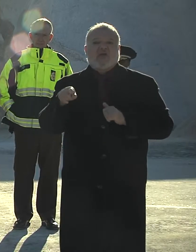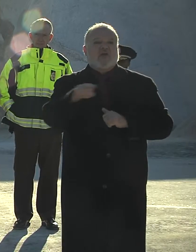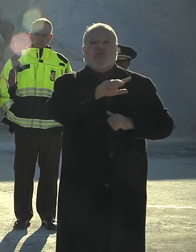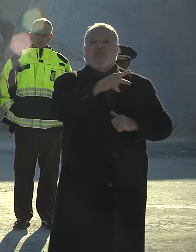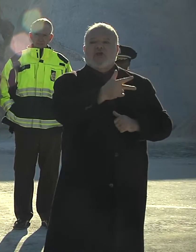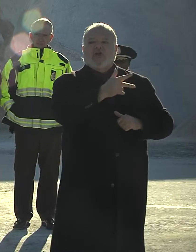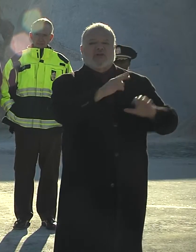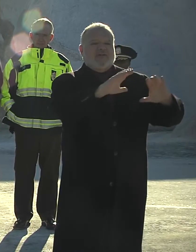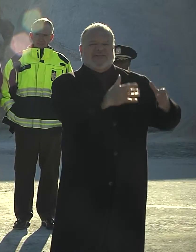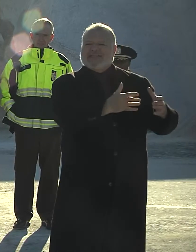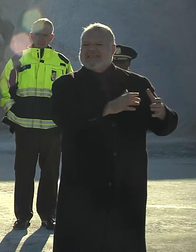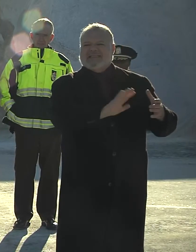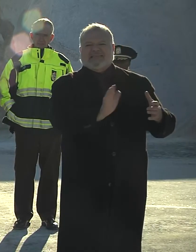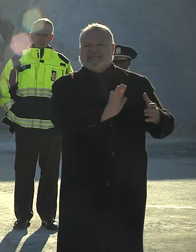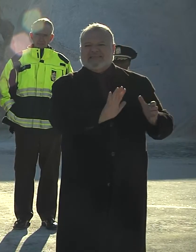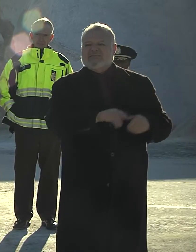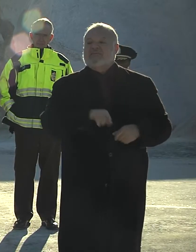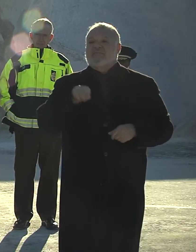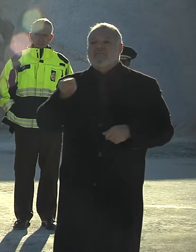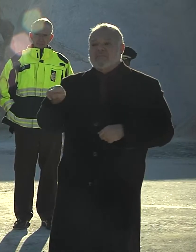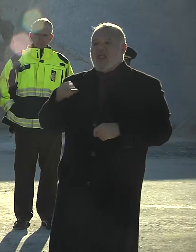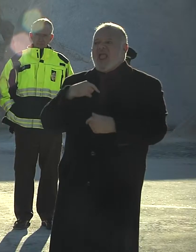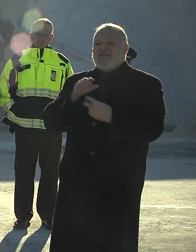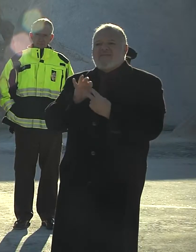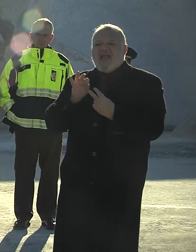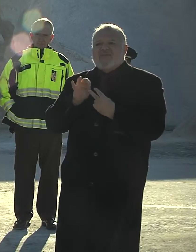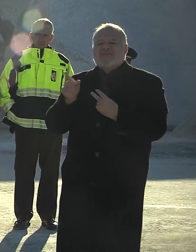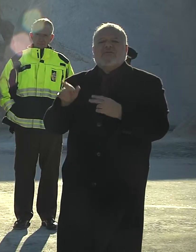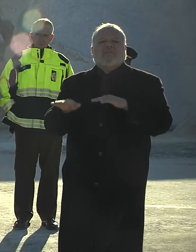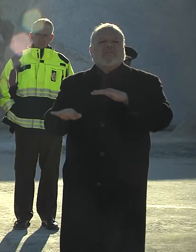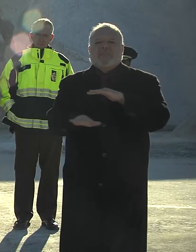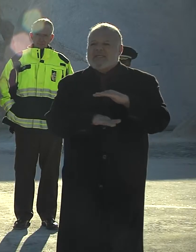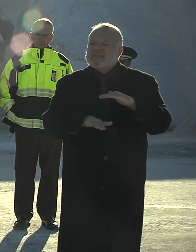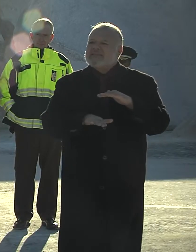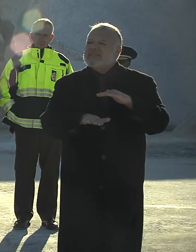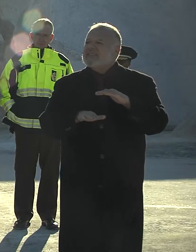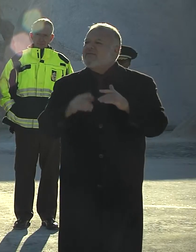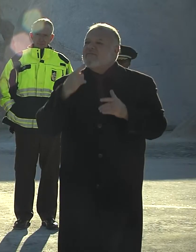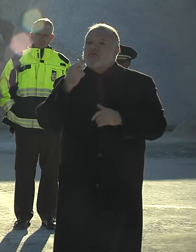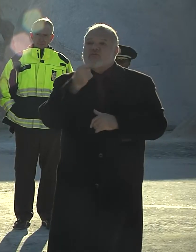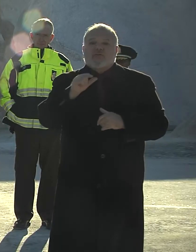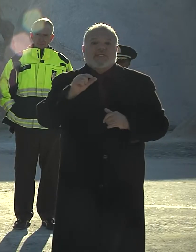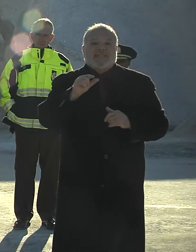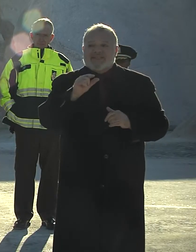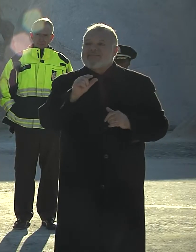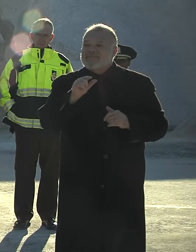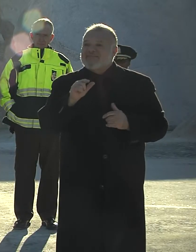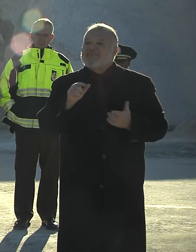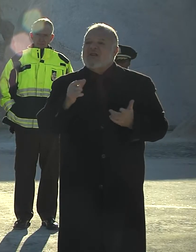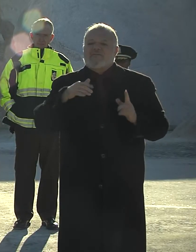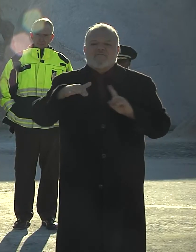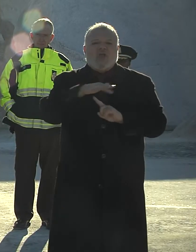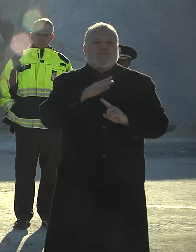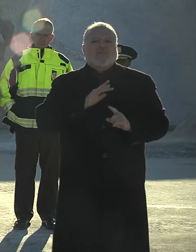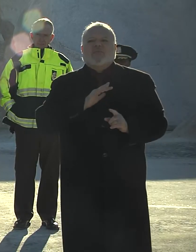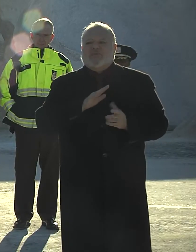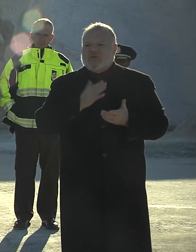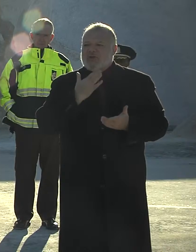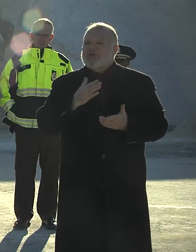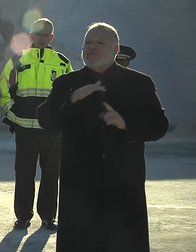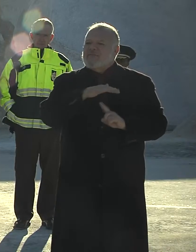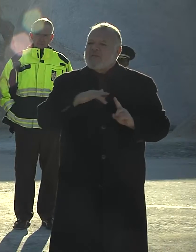optional basic, our standard, and our optional green, which costs 10 cents, 11 cents, and 14 cents. And you can